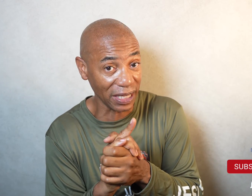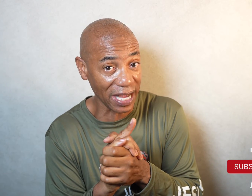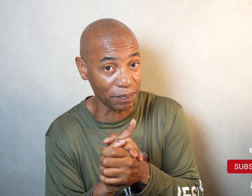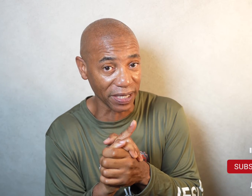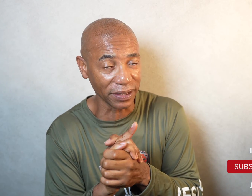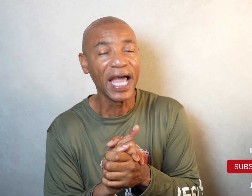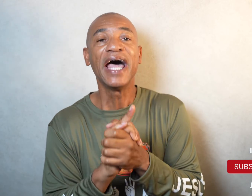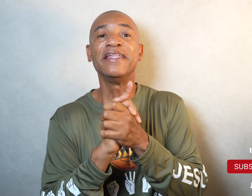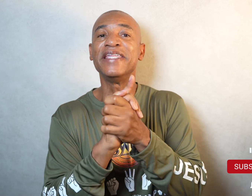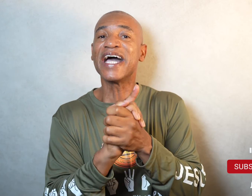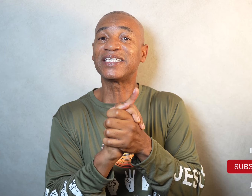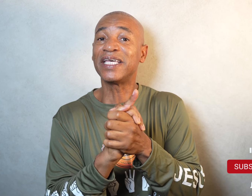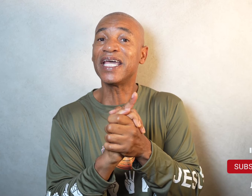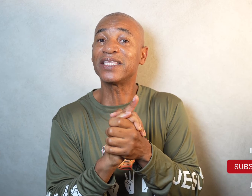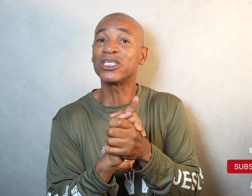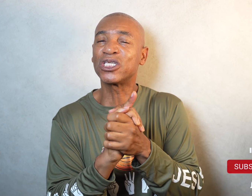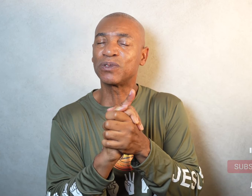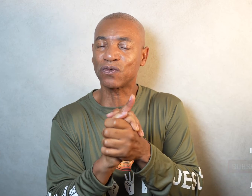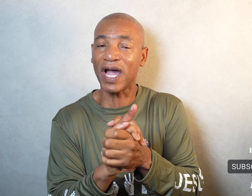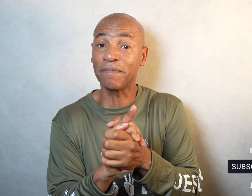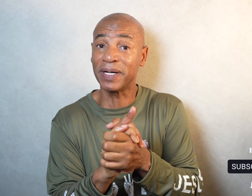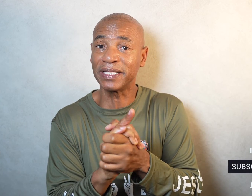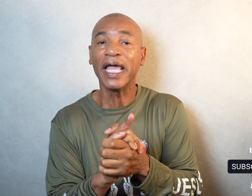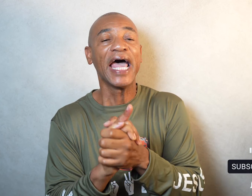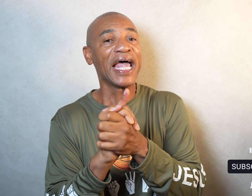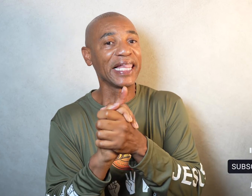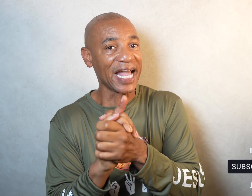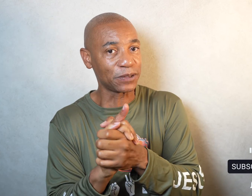like button. Next, hit the subscribe button. And last but